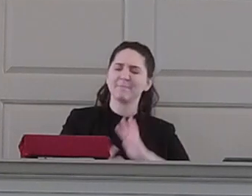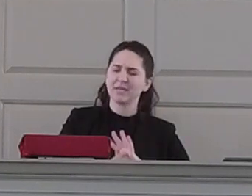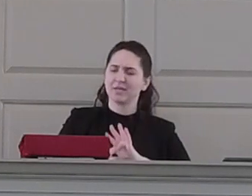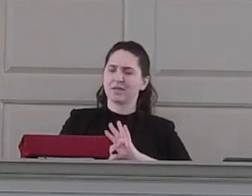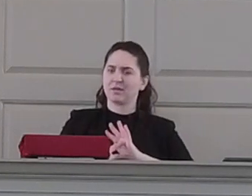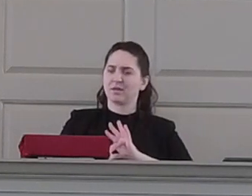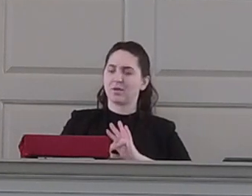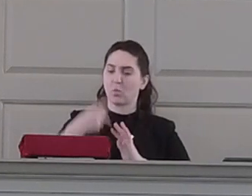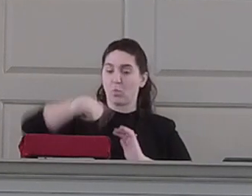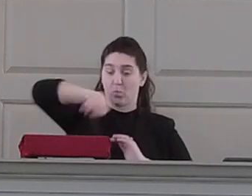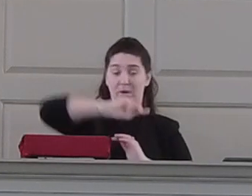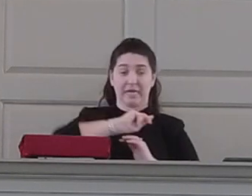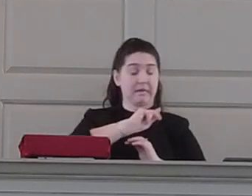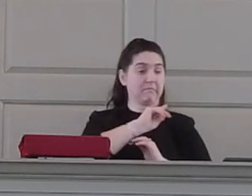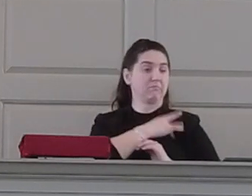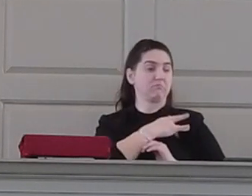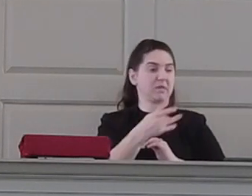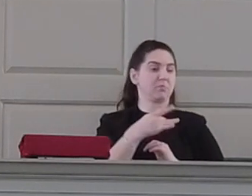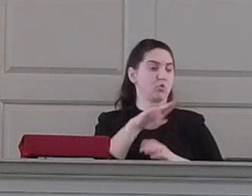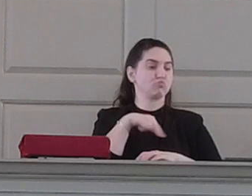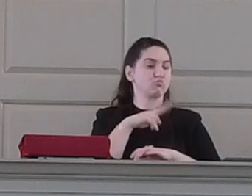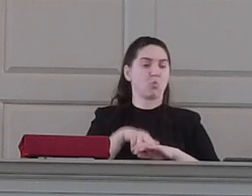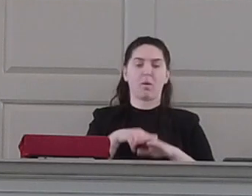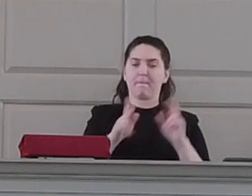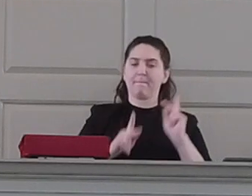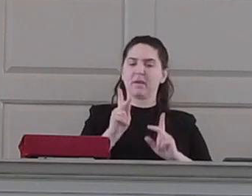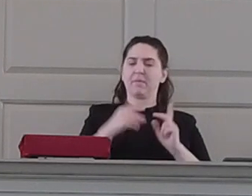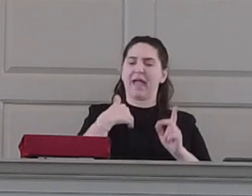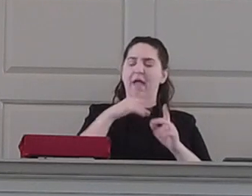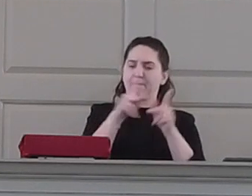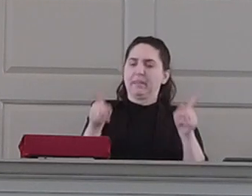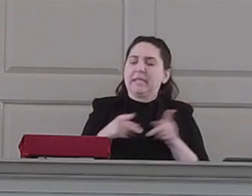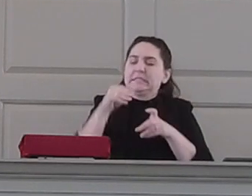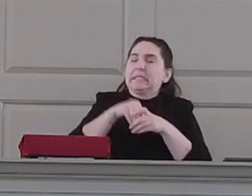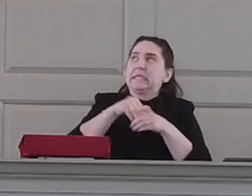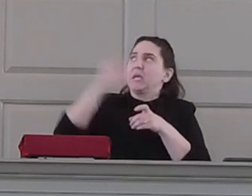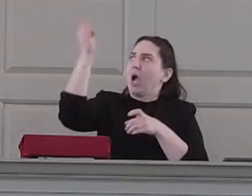we, ordinary people, have a place within God's space?